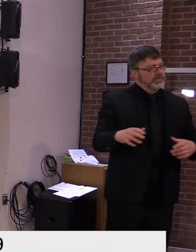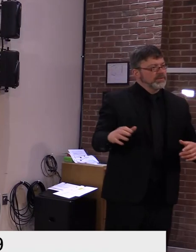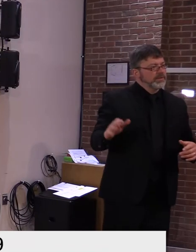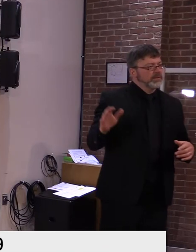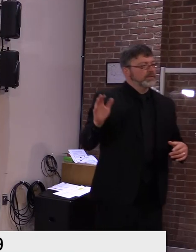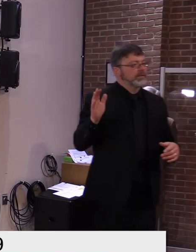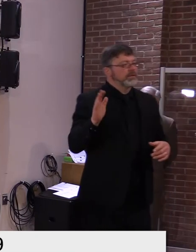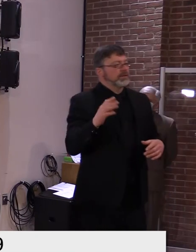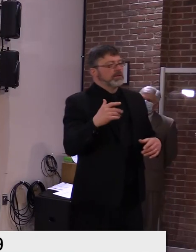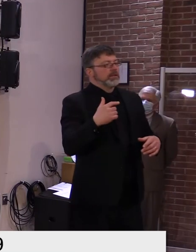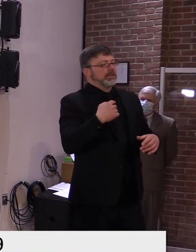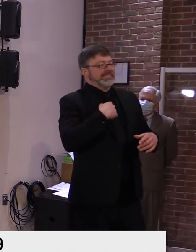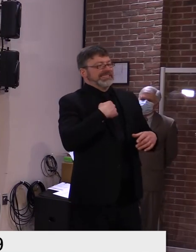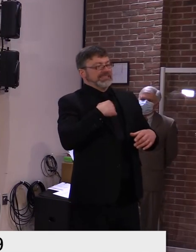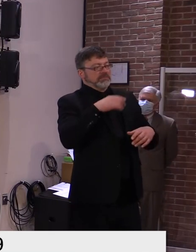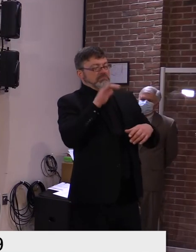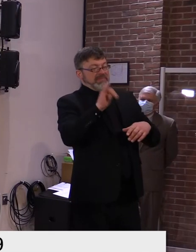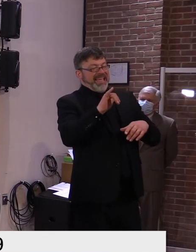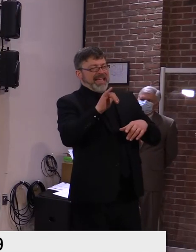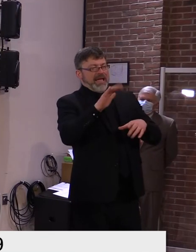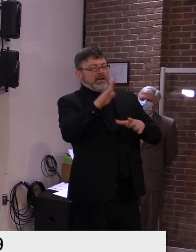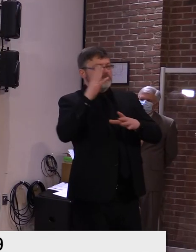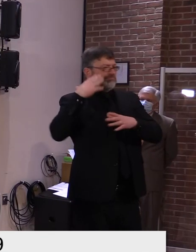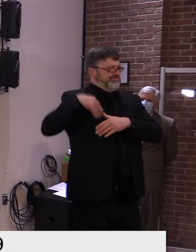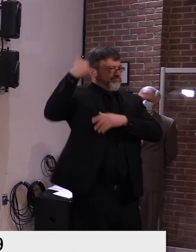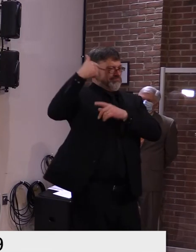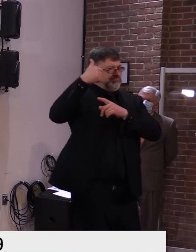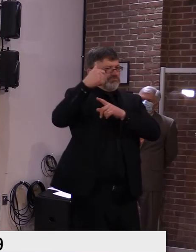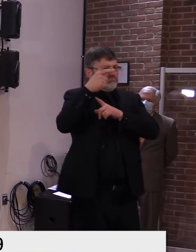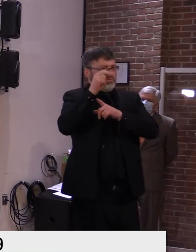situation that's unfolding as we speak. So